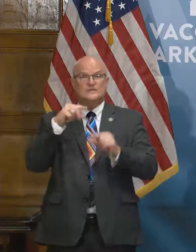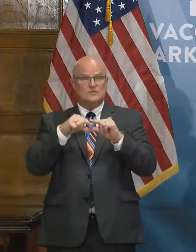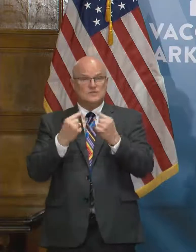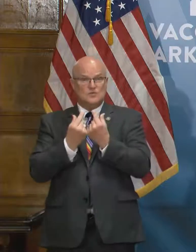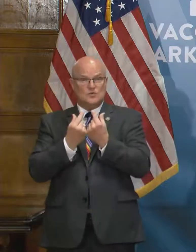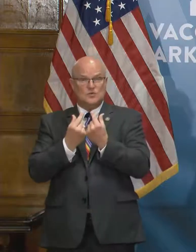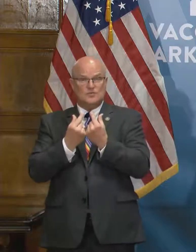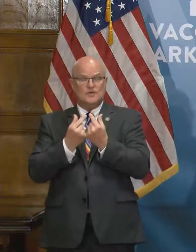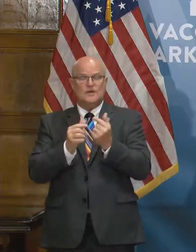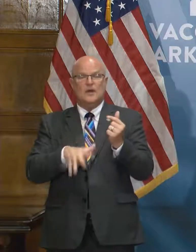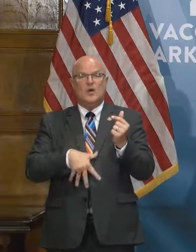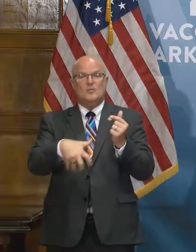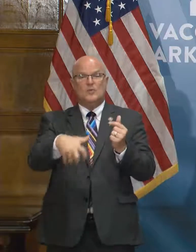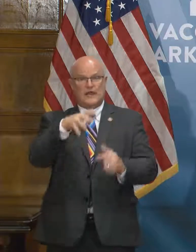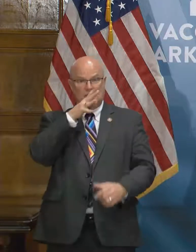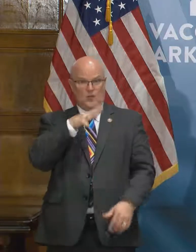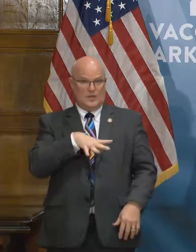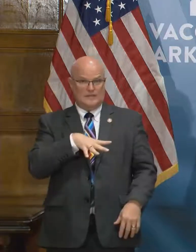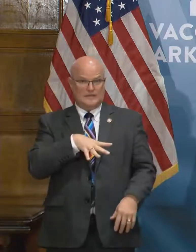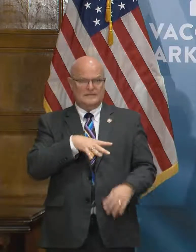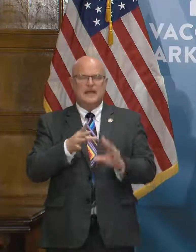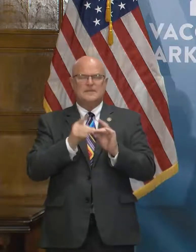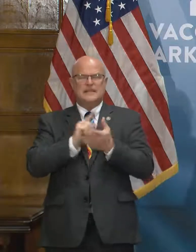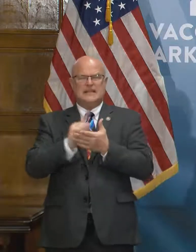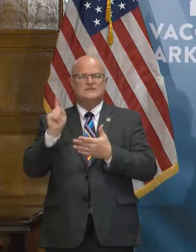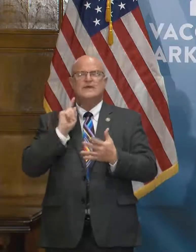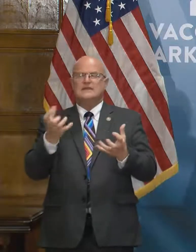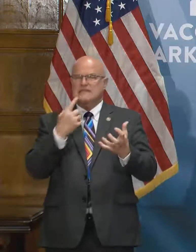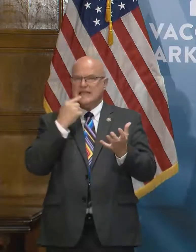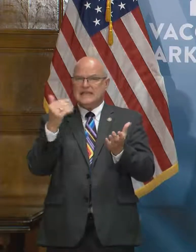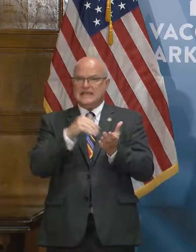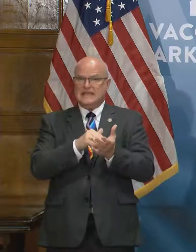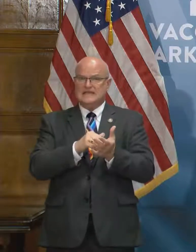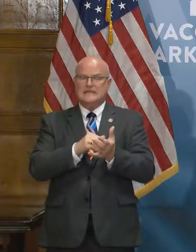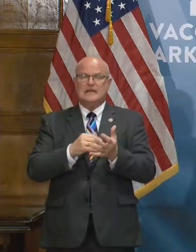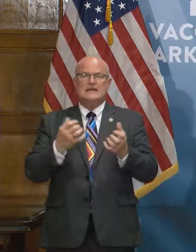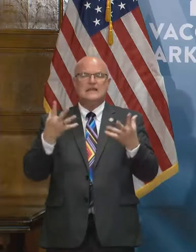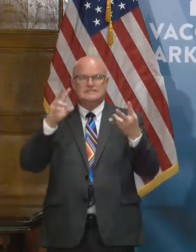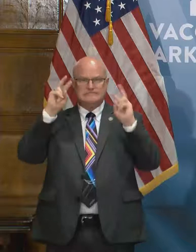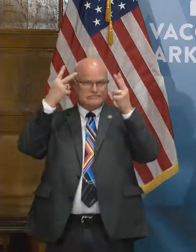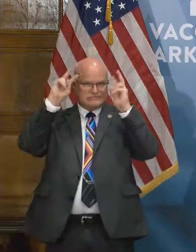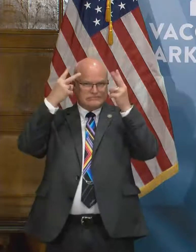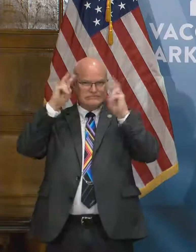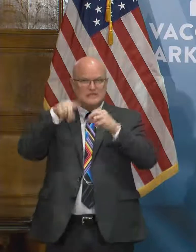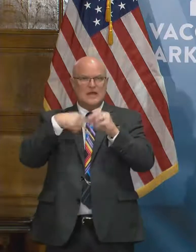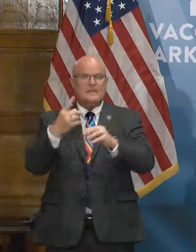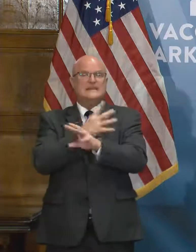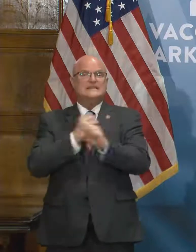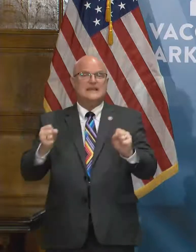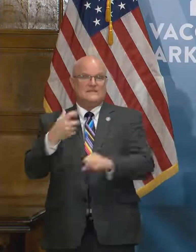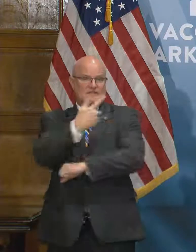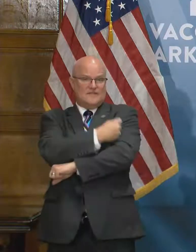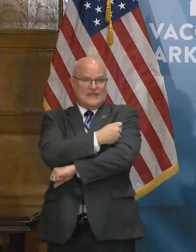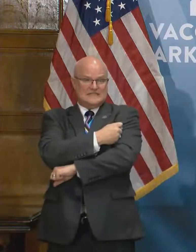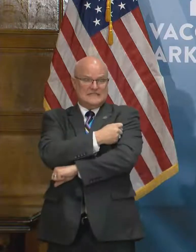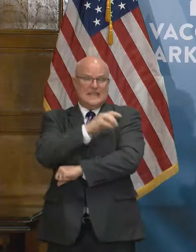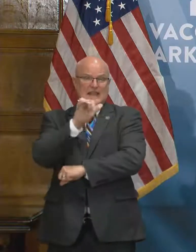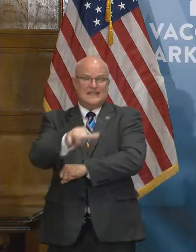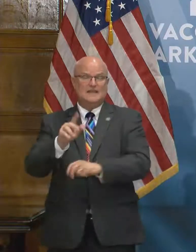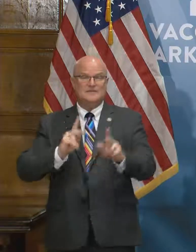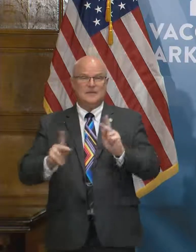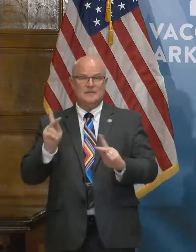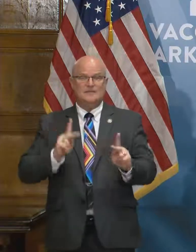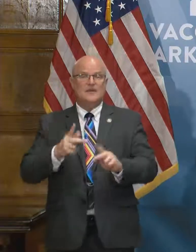is pregnant women. I mentioned this last week. I want to mention it again. There's a lot of misinformation about the safety of the vaccine in that